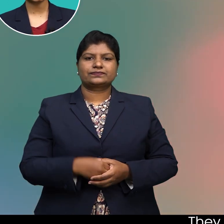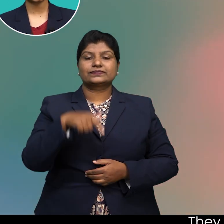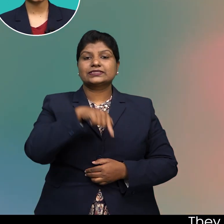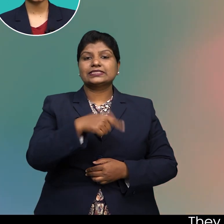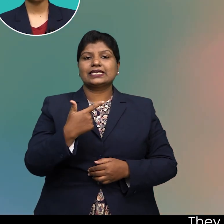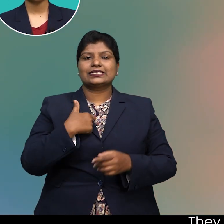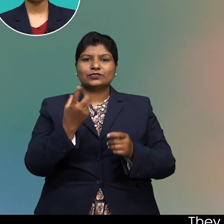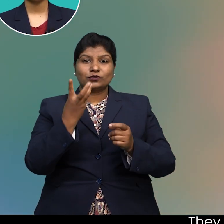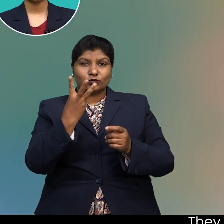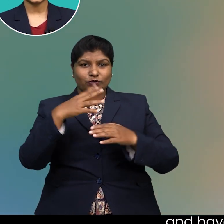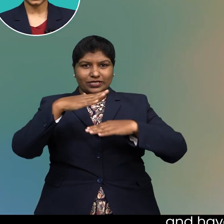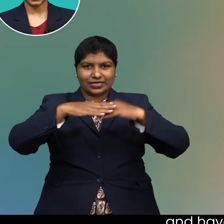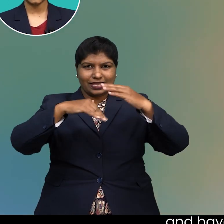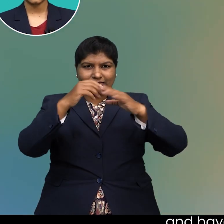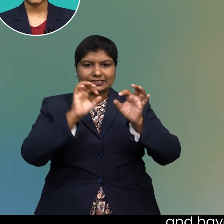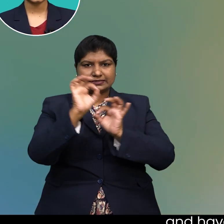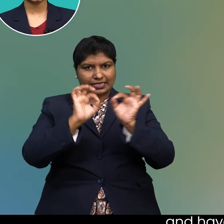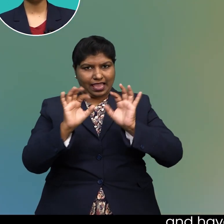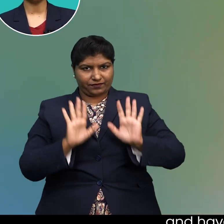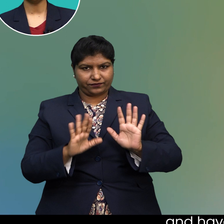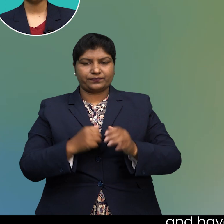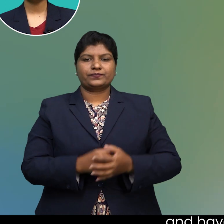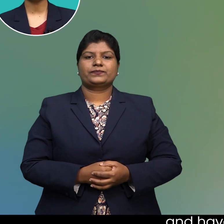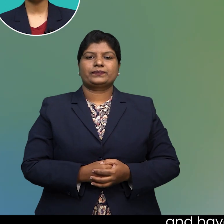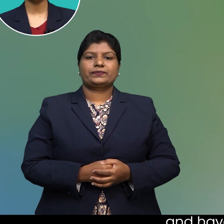Freshwater, leech,